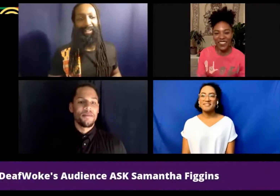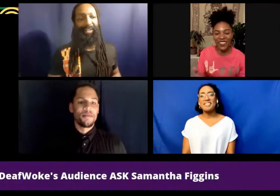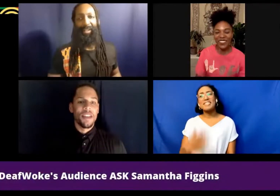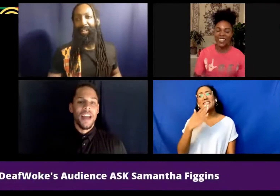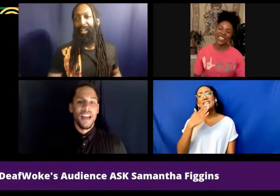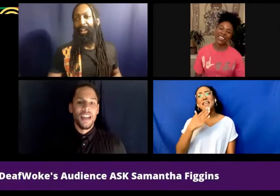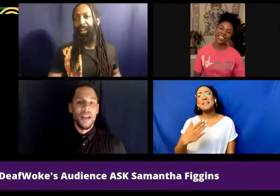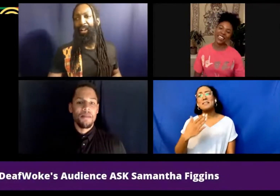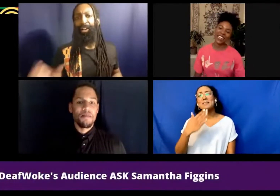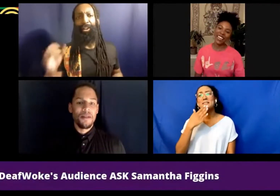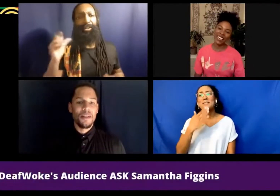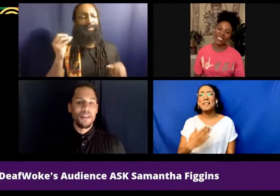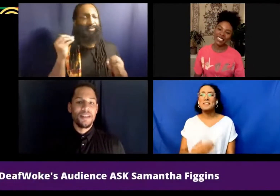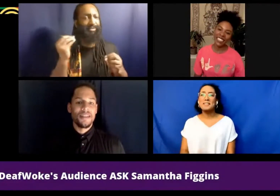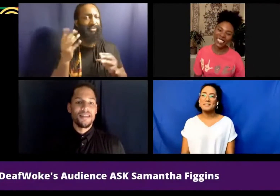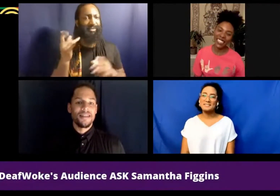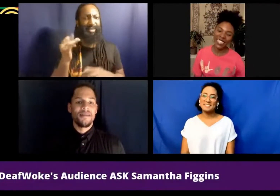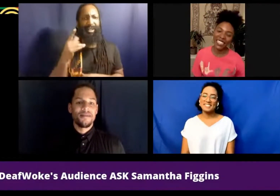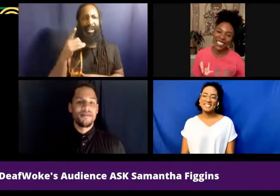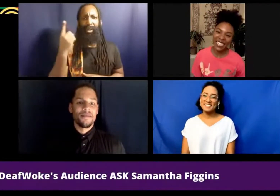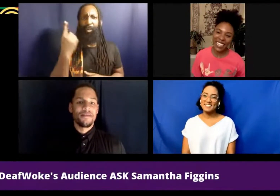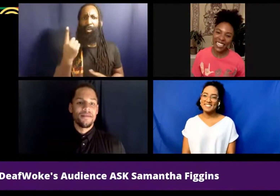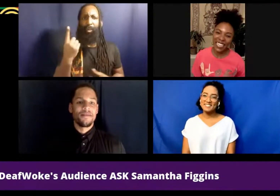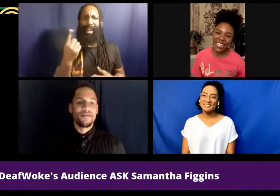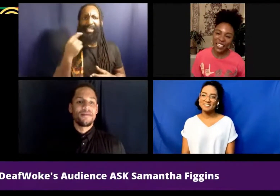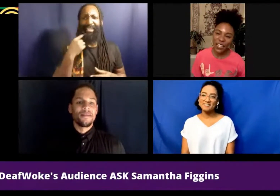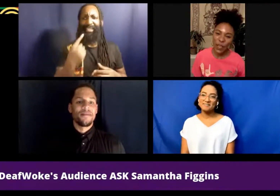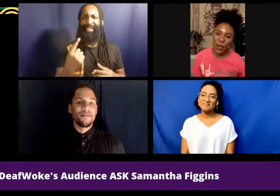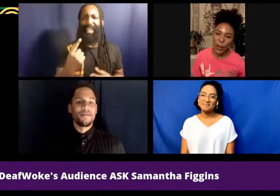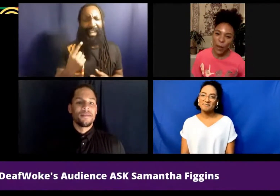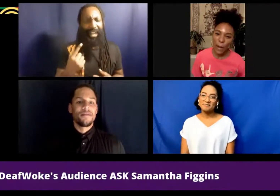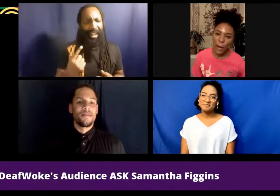Thank you. Hand clap emojis.